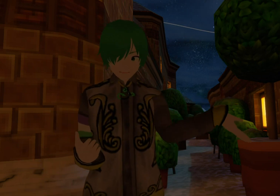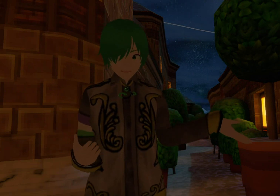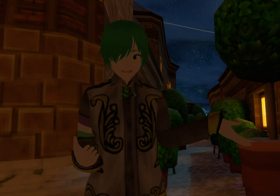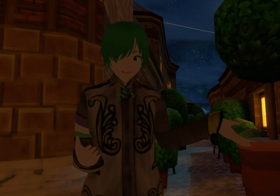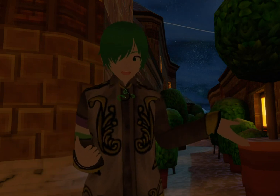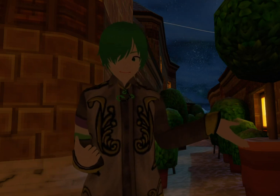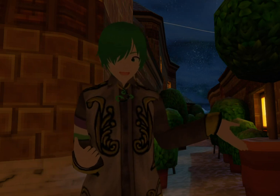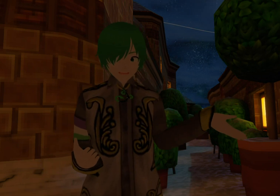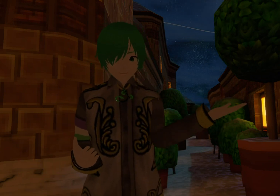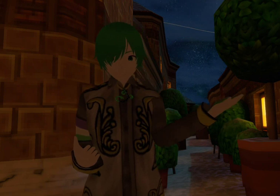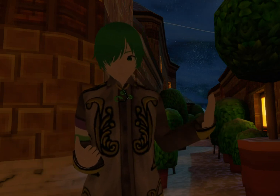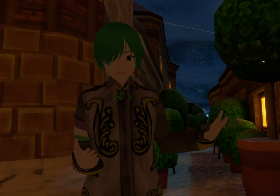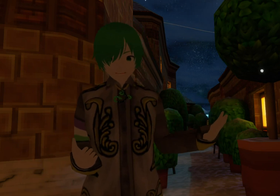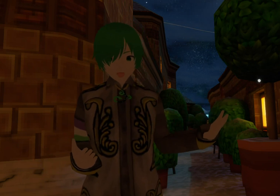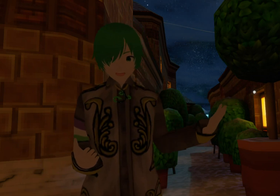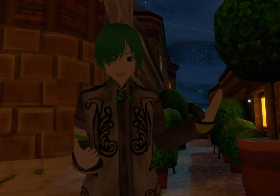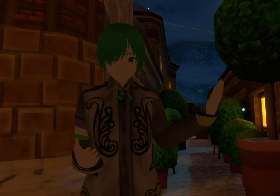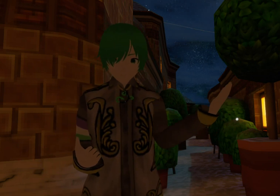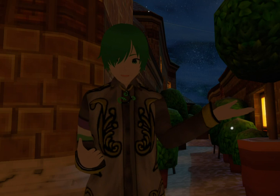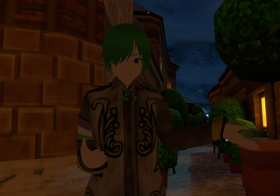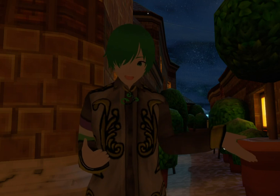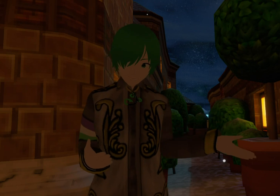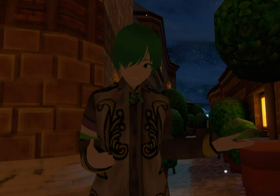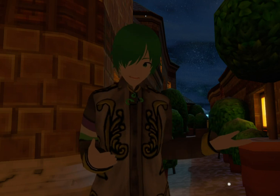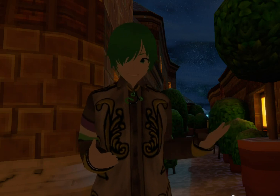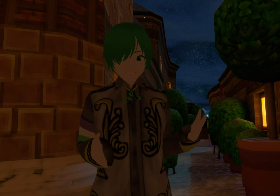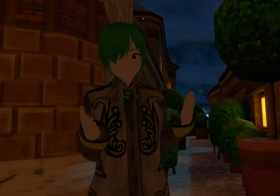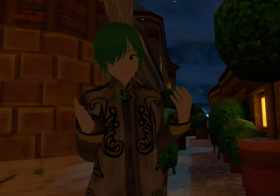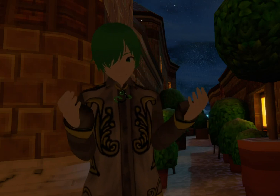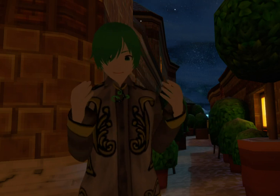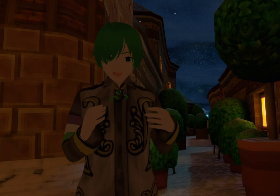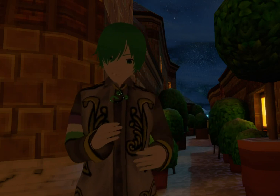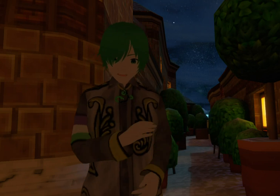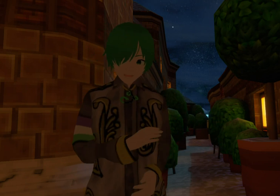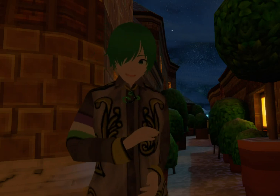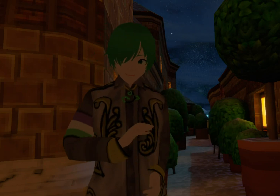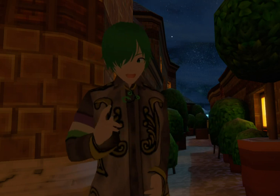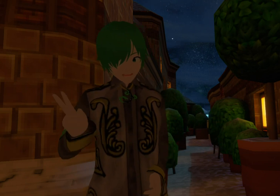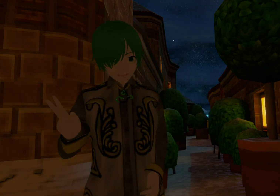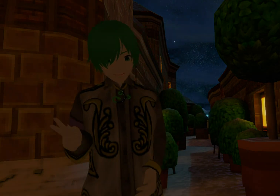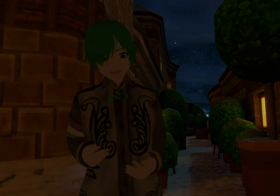groaned at it, but you know what? They felt something. They felt something profound nonetheless.